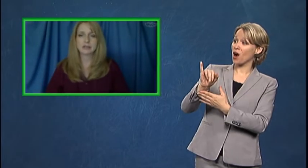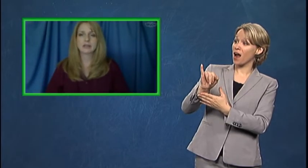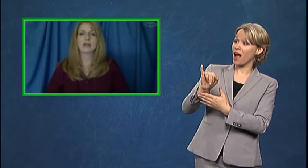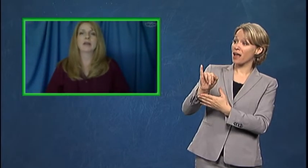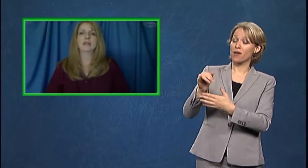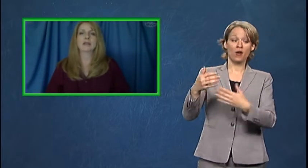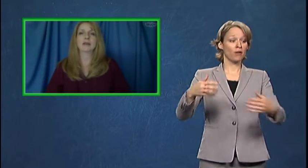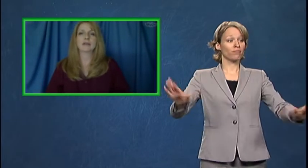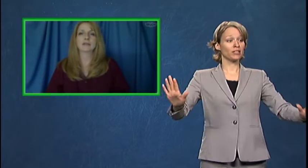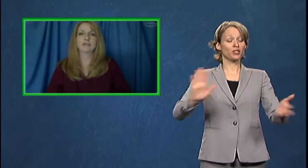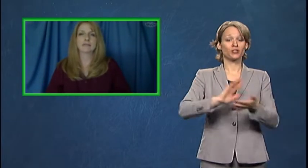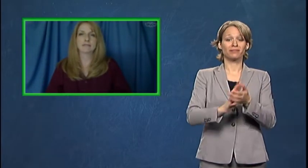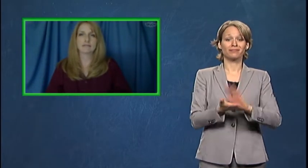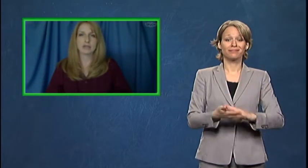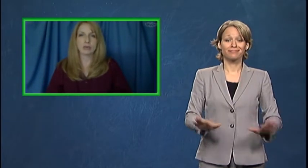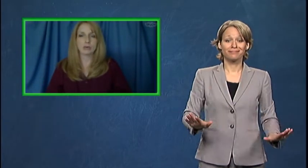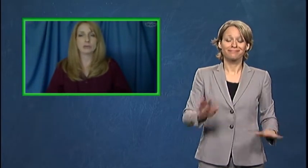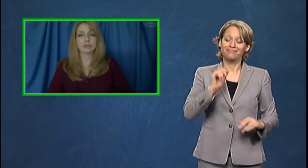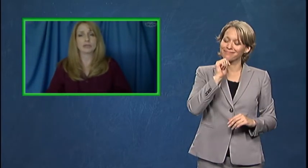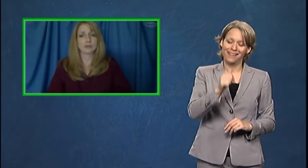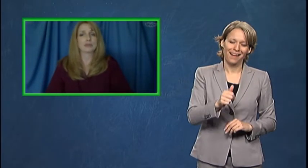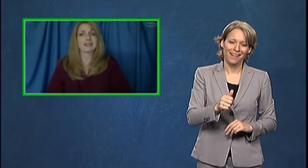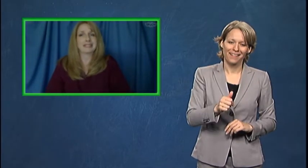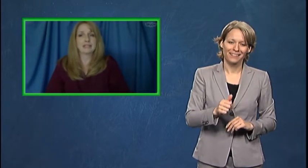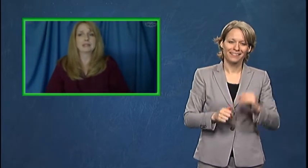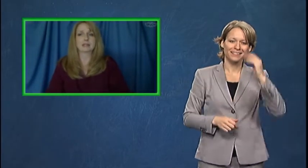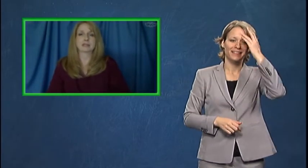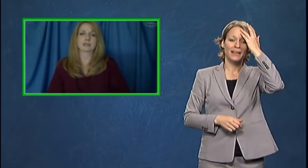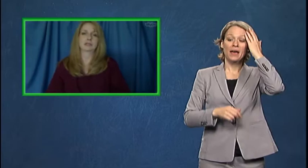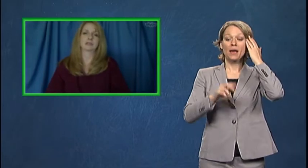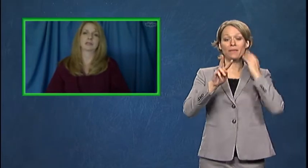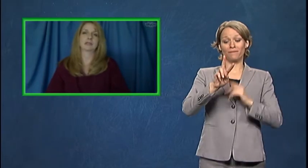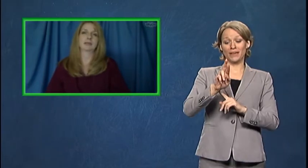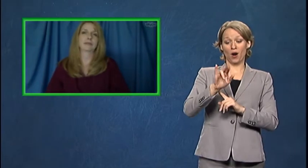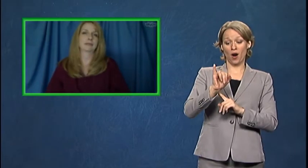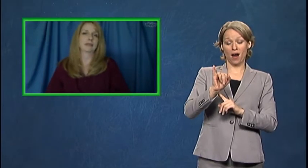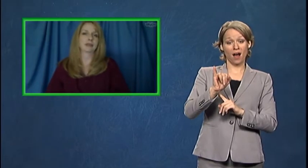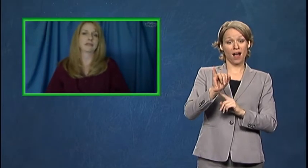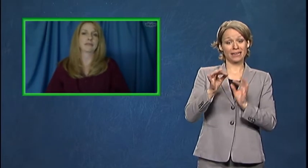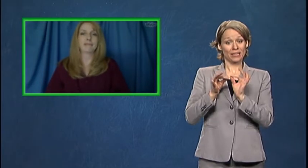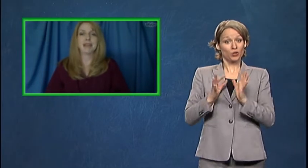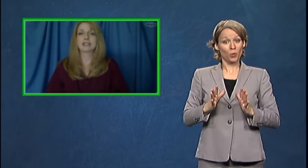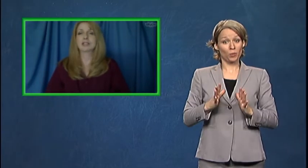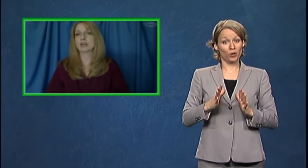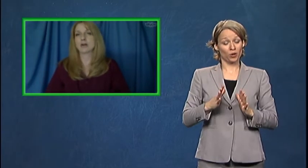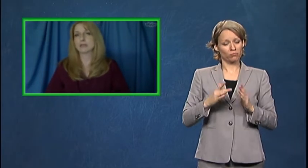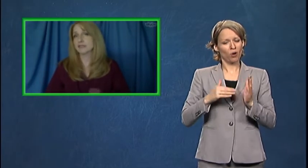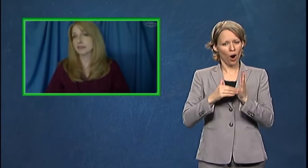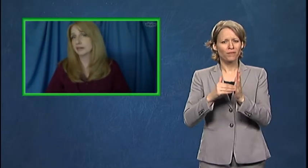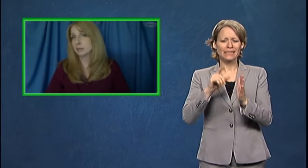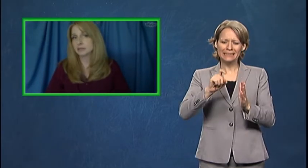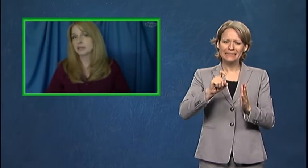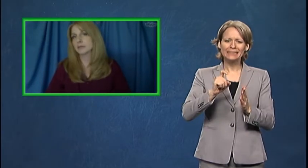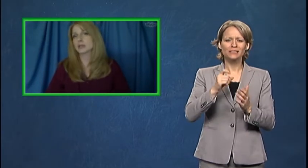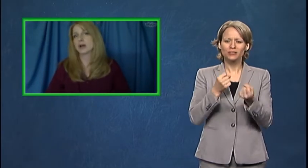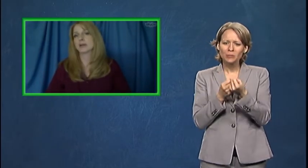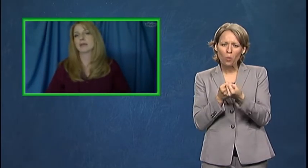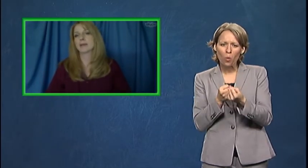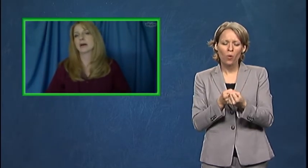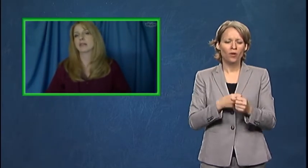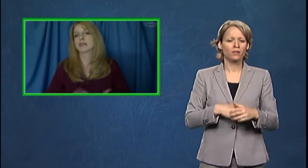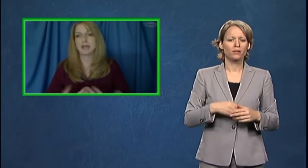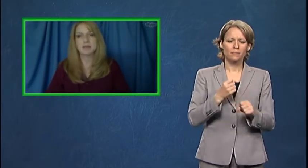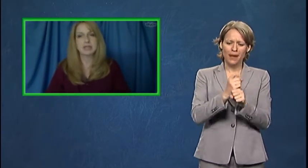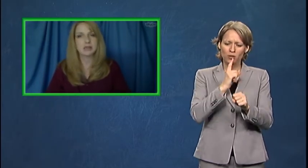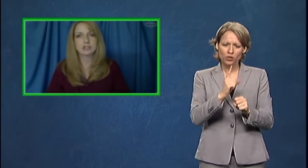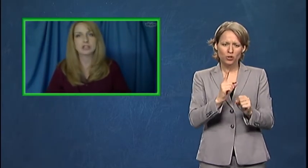doesn't. The video remote interpreter needs some assistance in kind of managing all those variables that we're talking